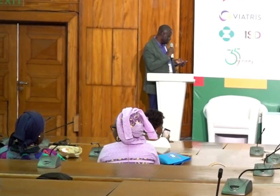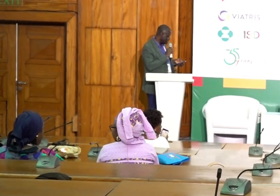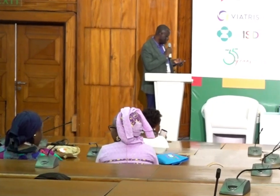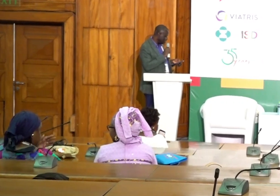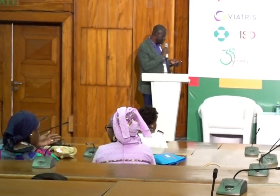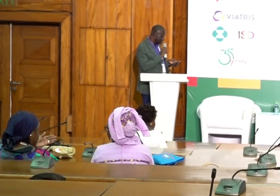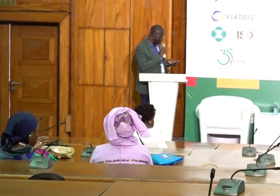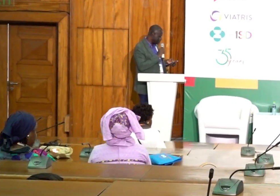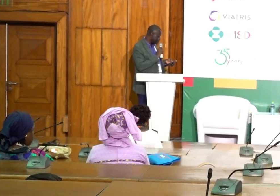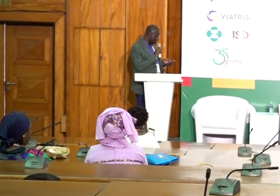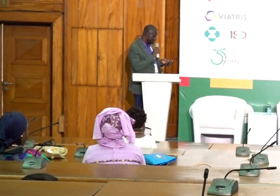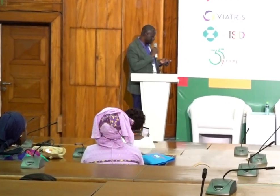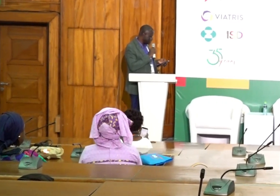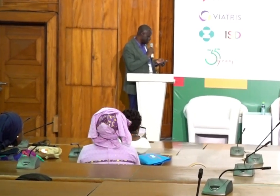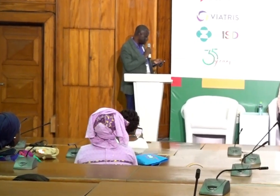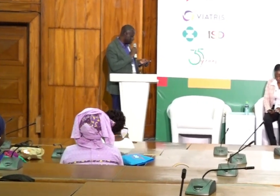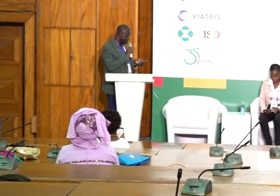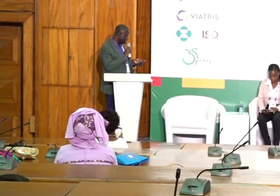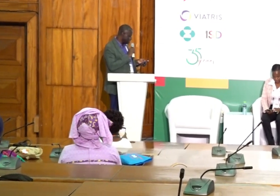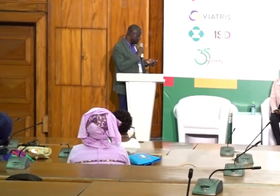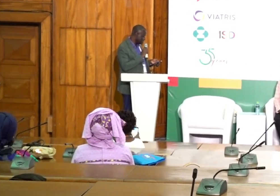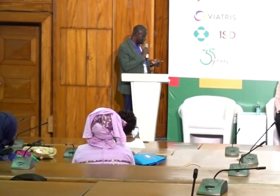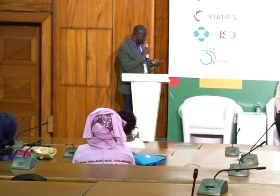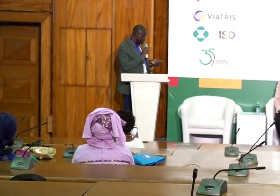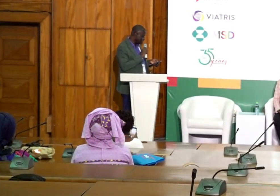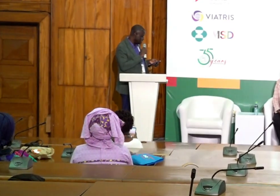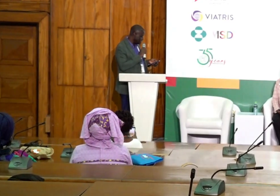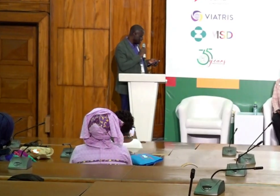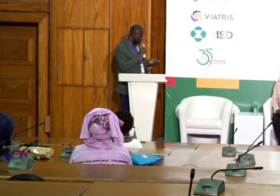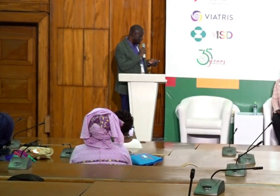us in presenting the first